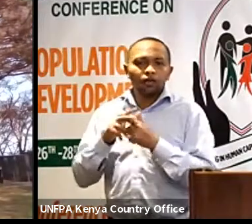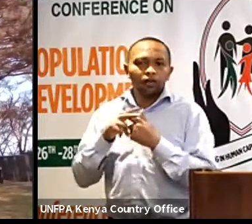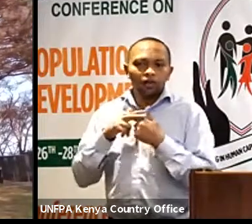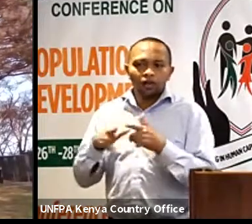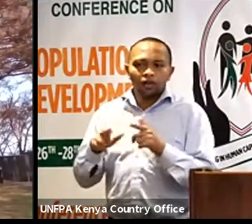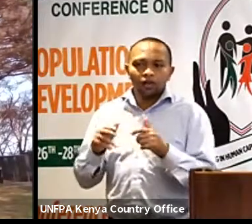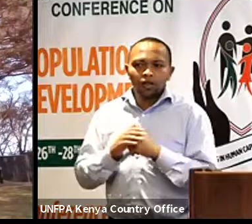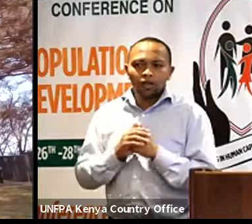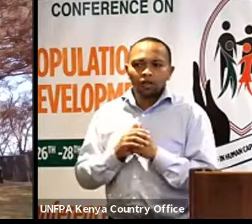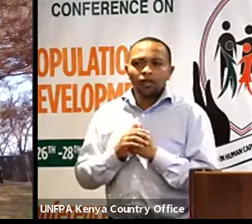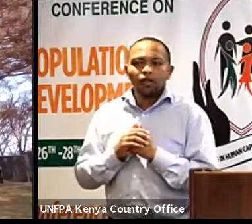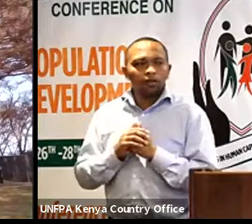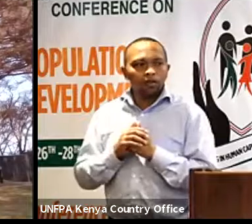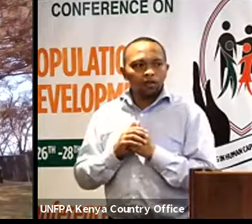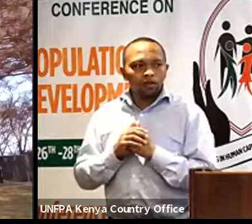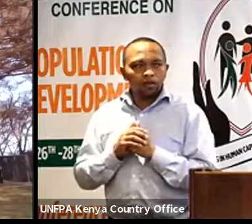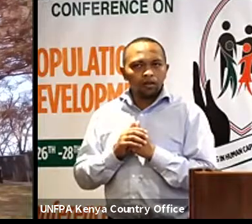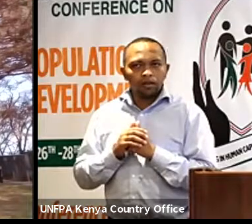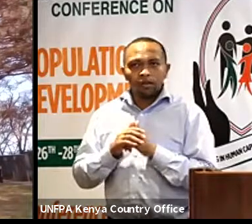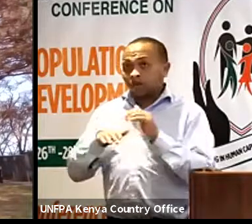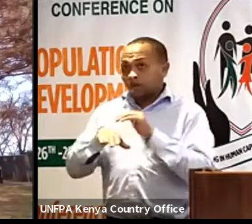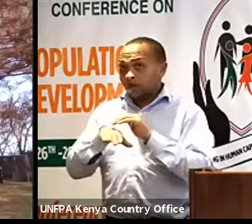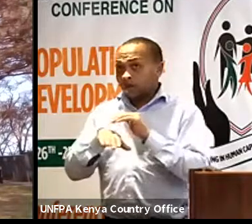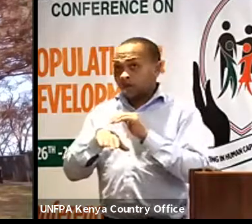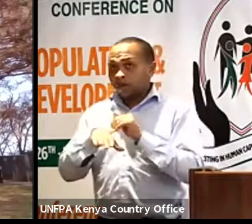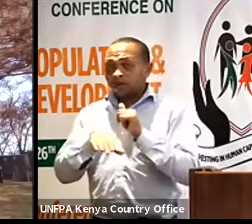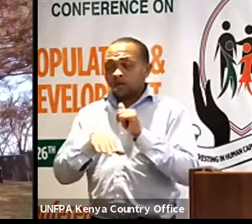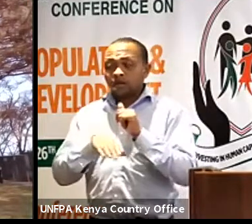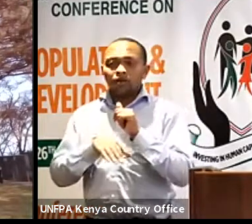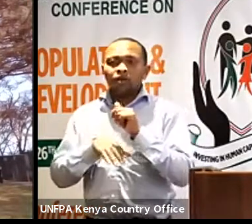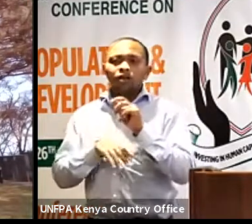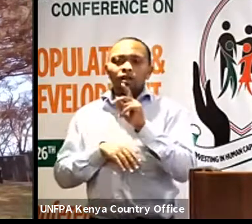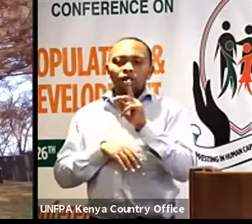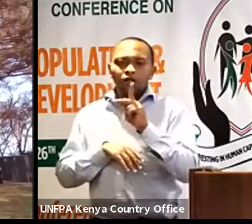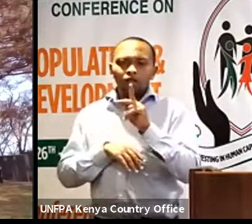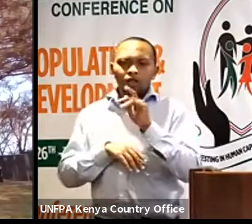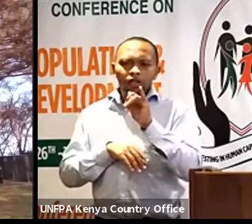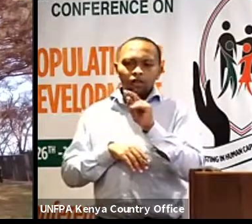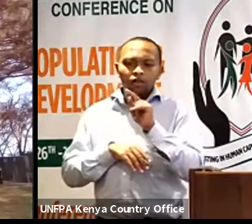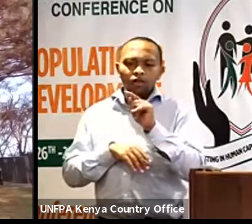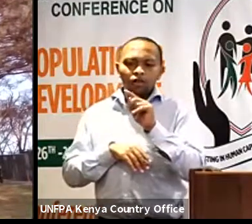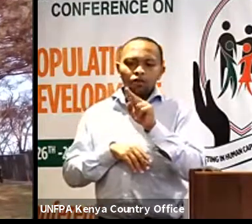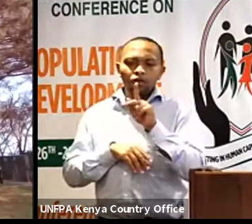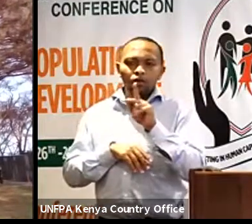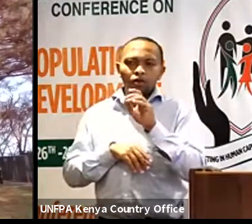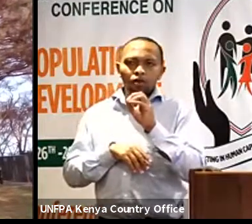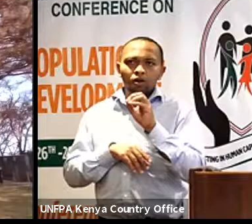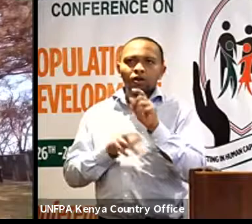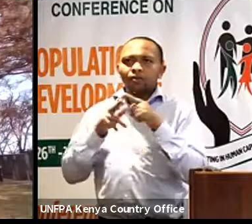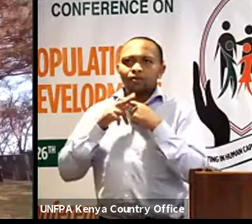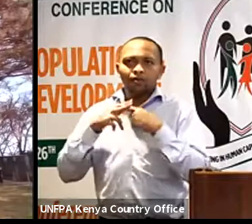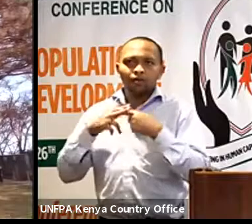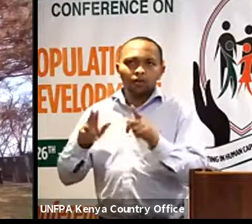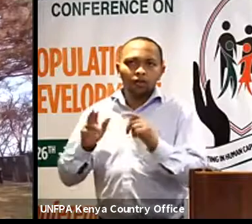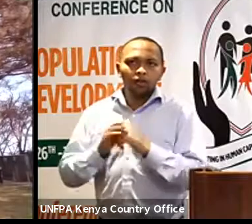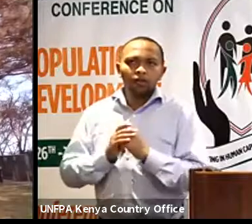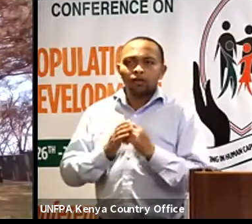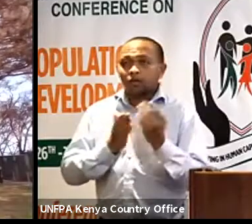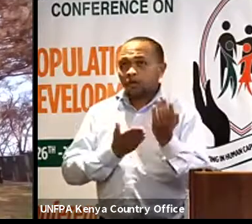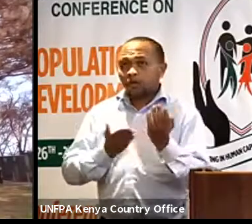call Dr. Adolescent Kituku to start us off. Daktari, welcome.